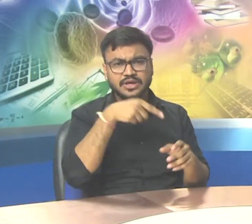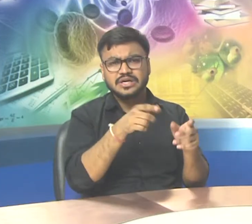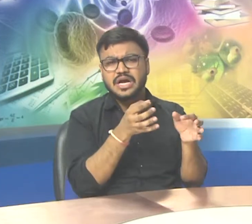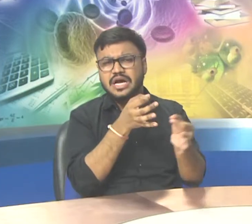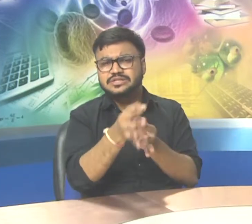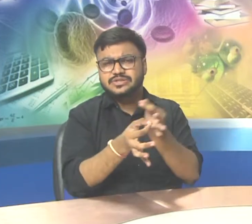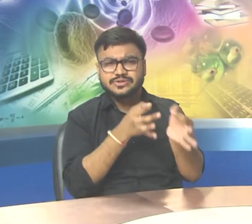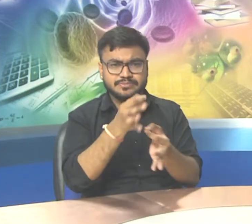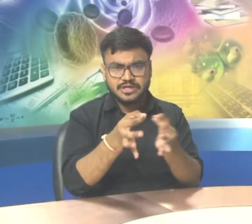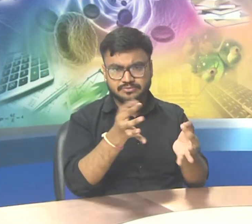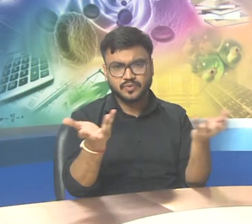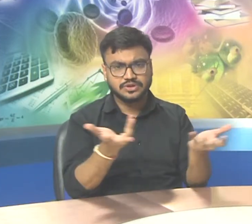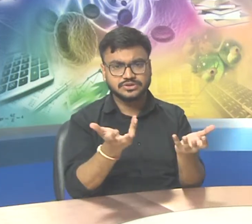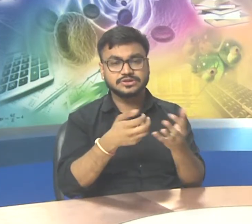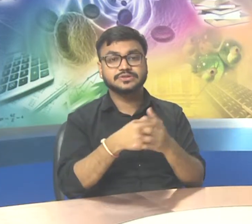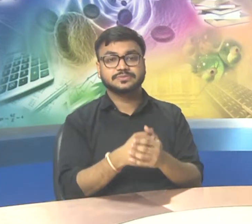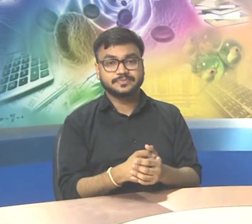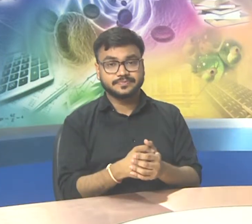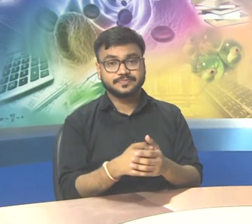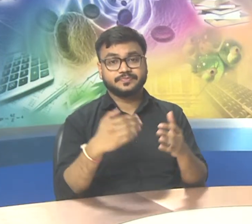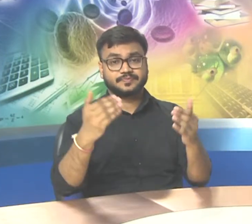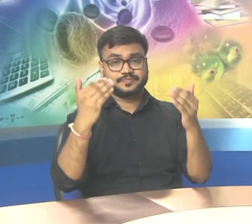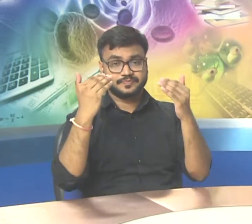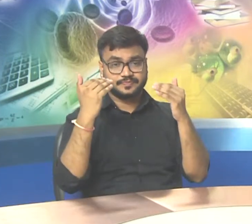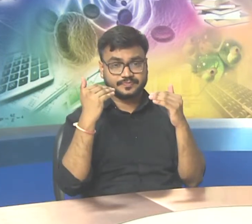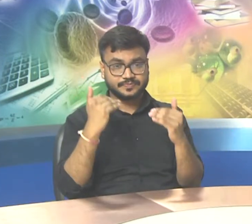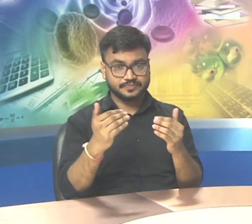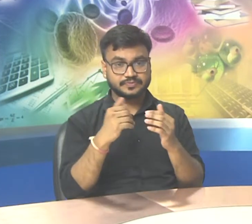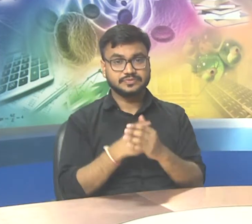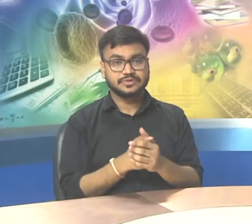learner can explain the function of food